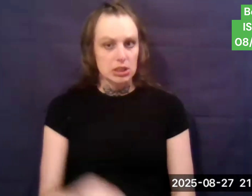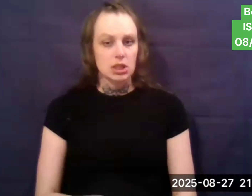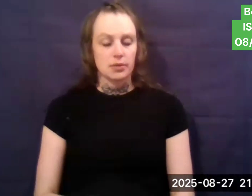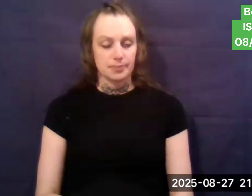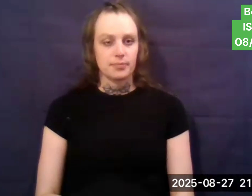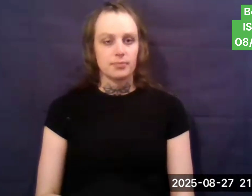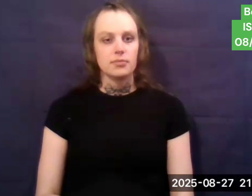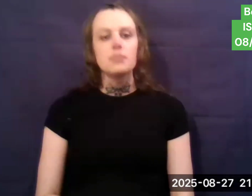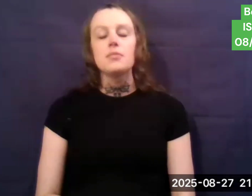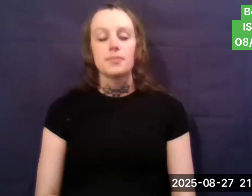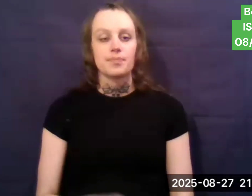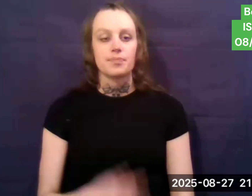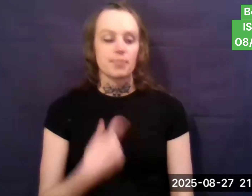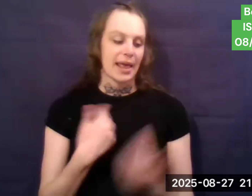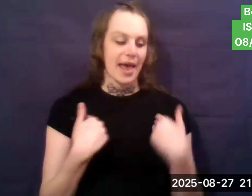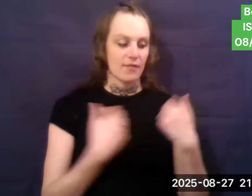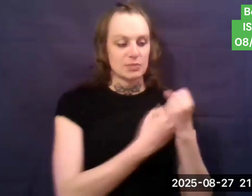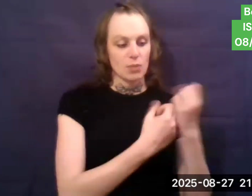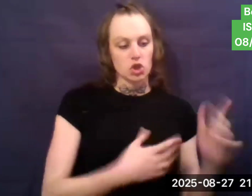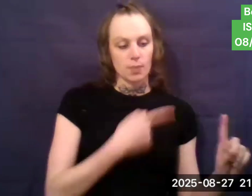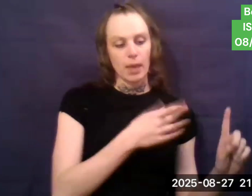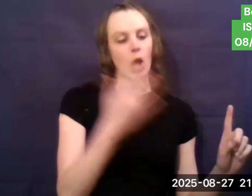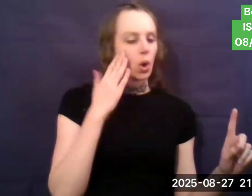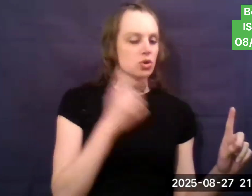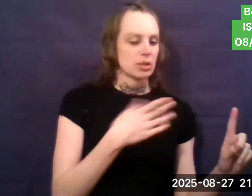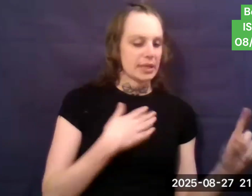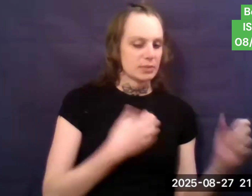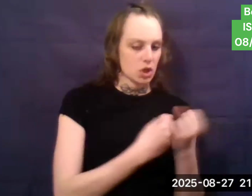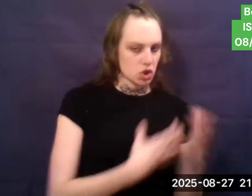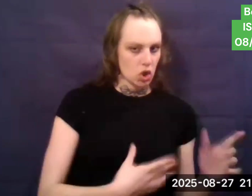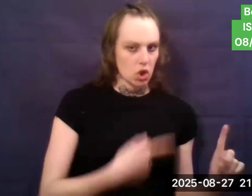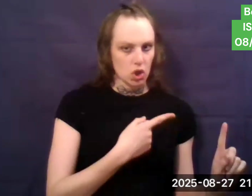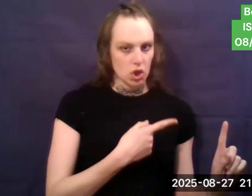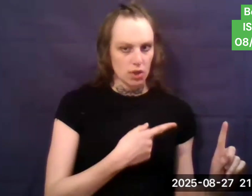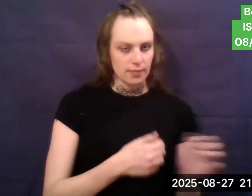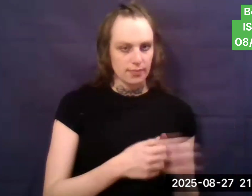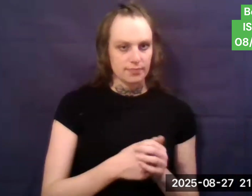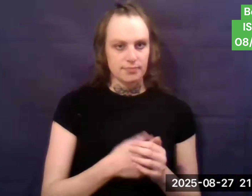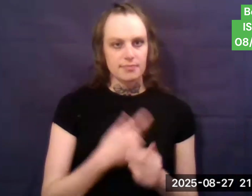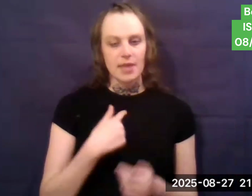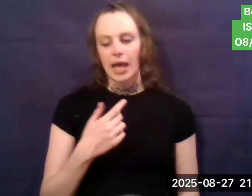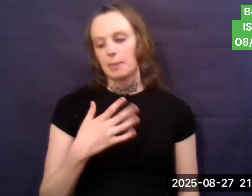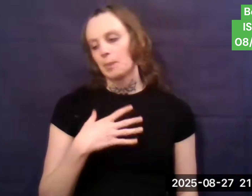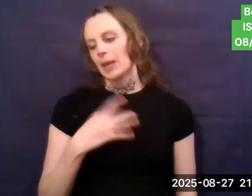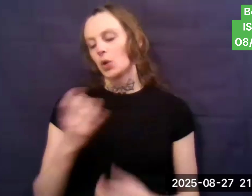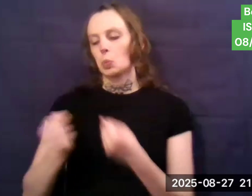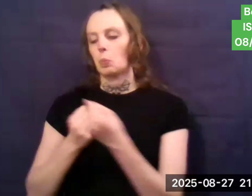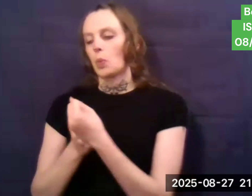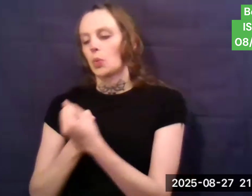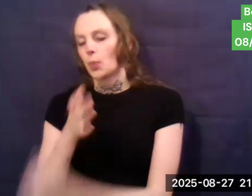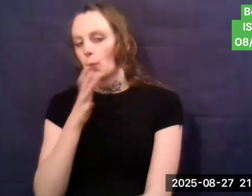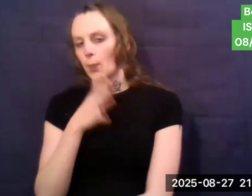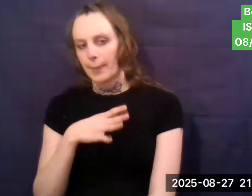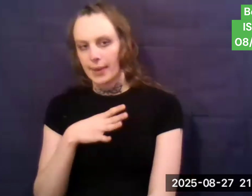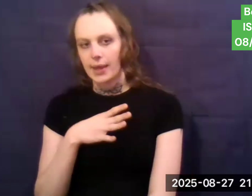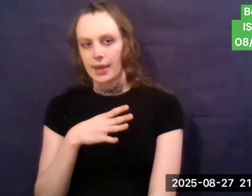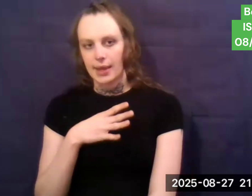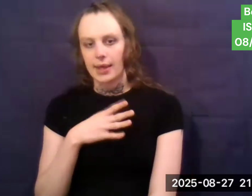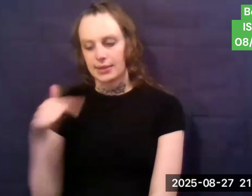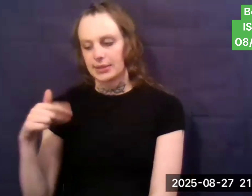I have a sponsor who knows she's my sponsor. I like to sponsor women in this program. I think it's some of the best